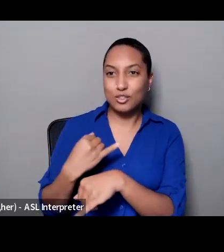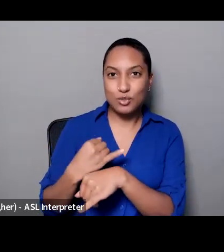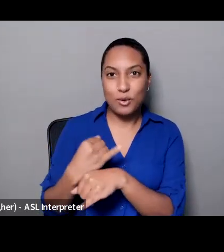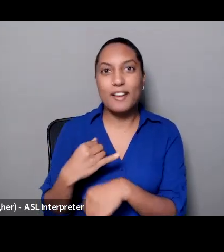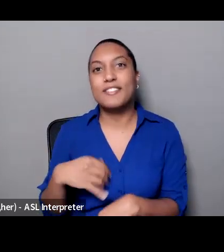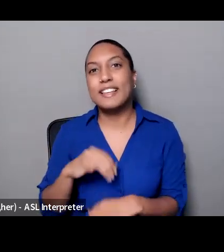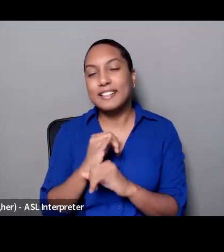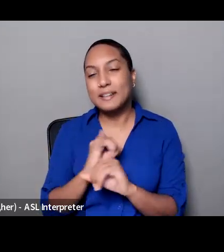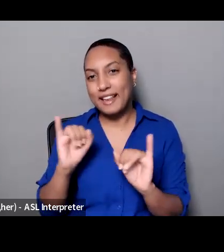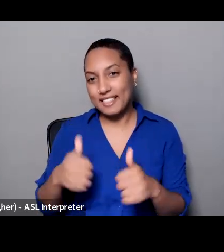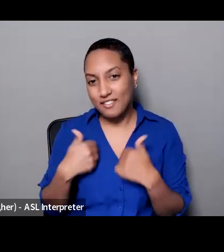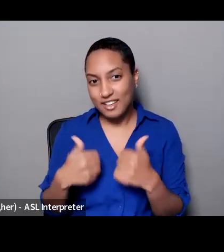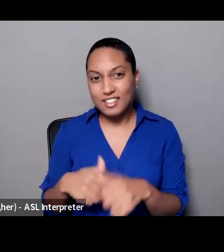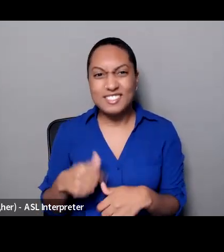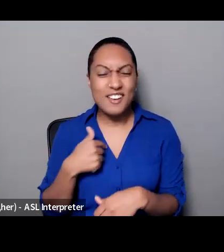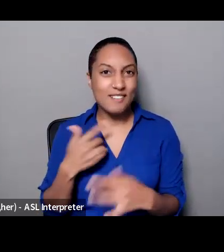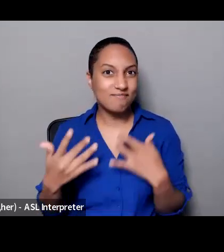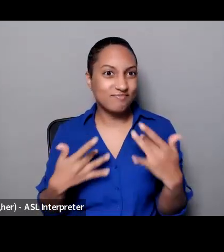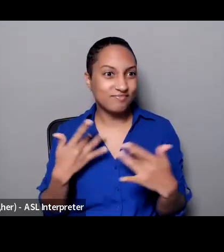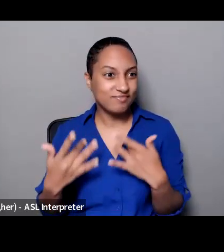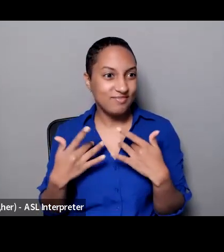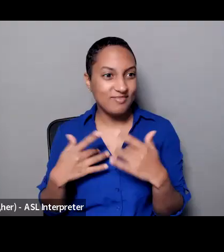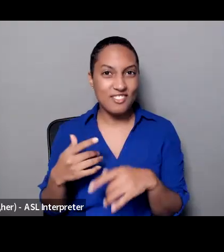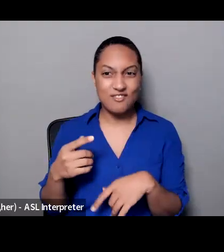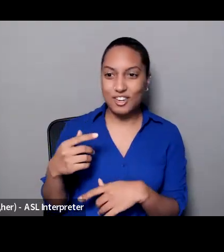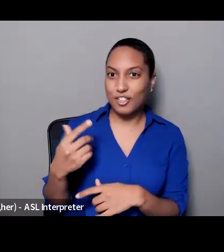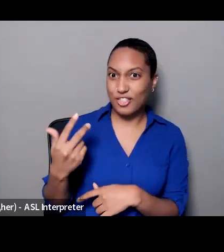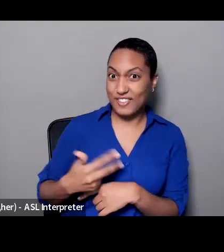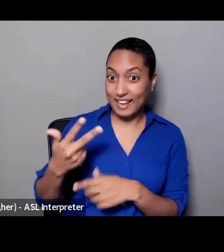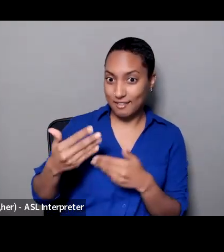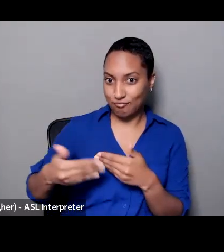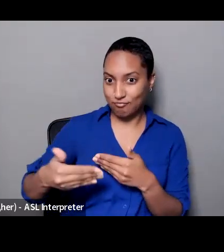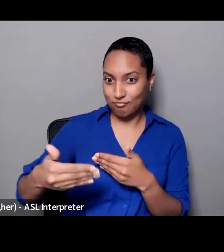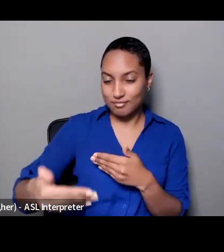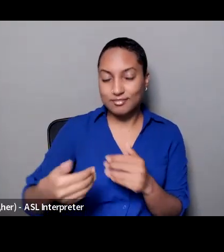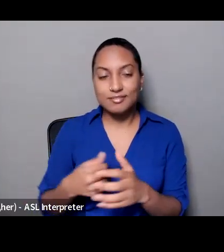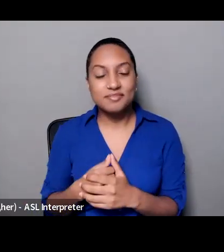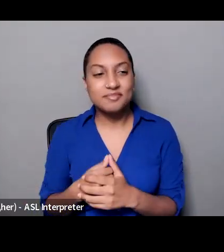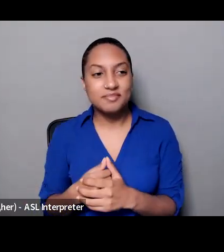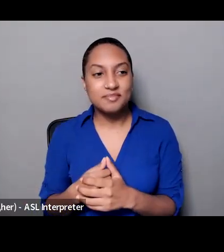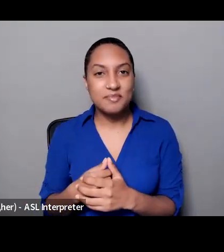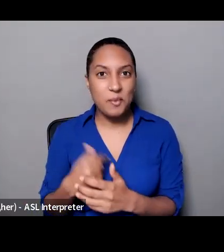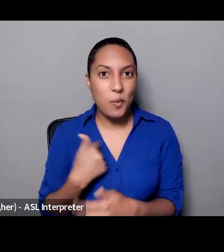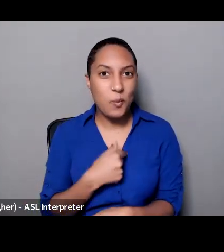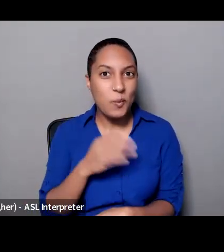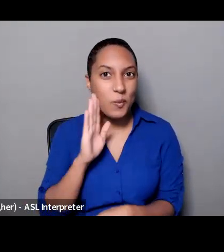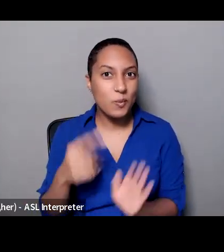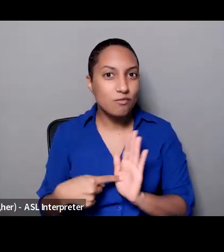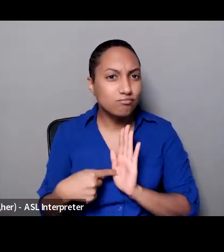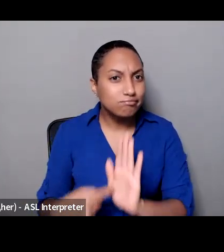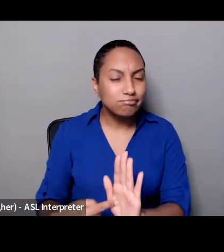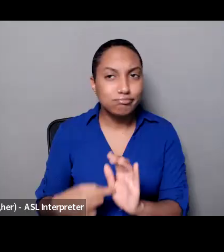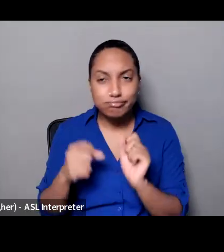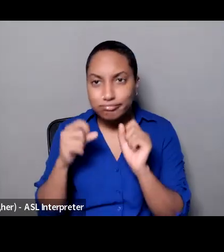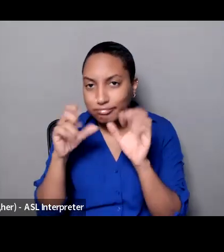course of these next 3 days to bring everybody a bunch of amazing information